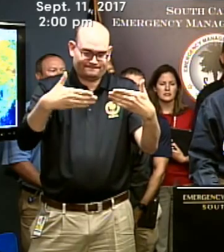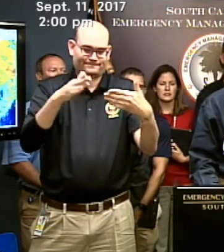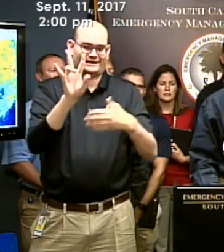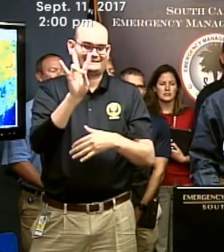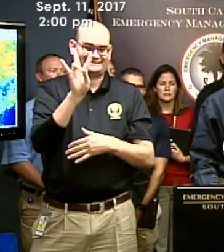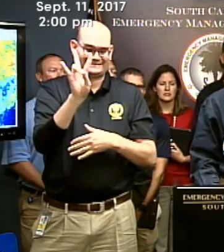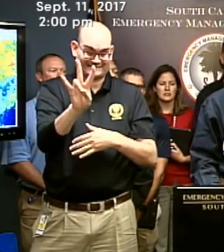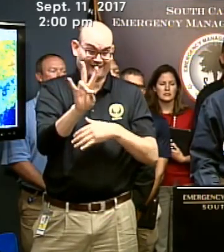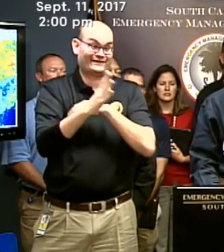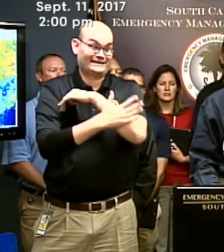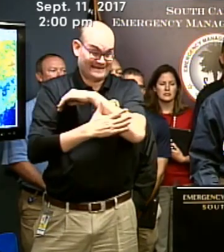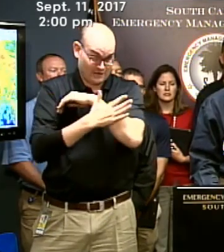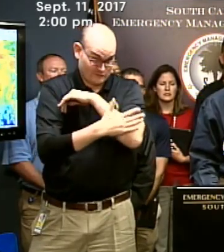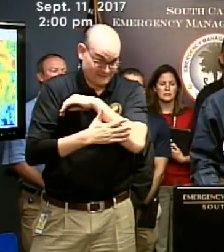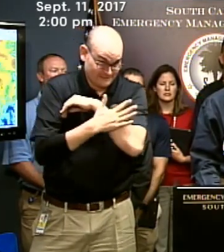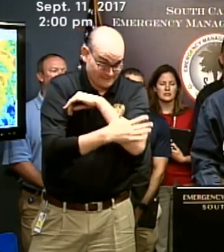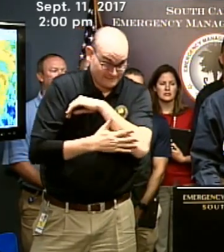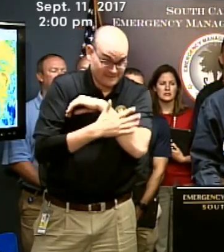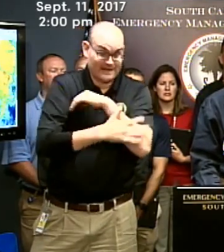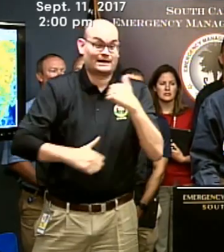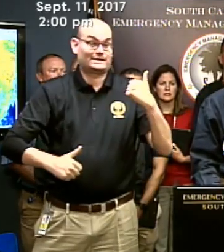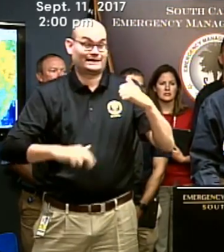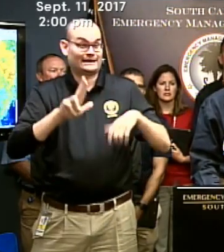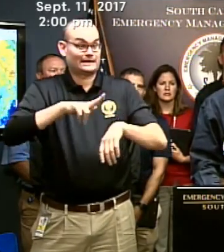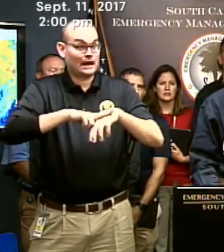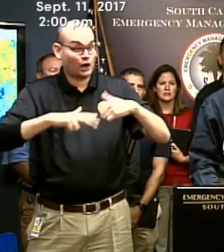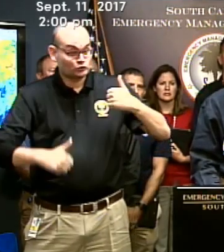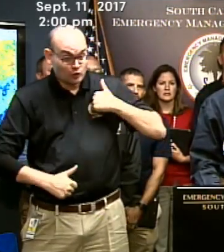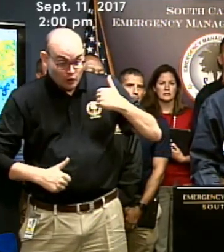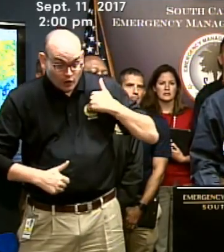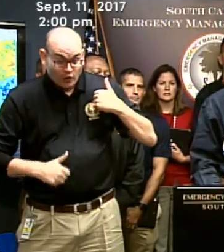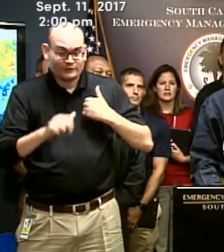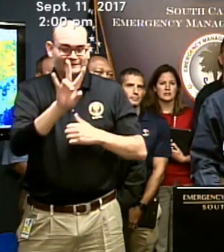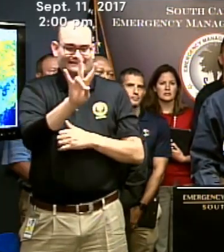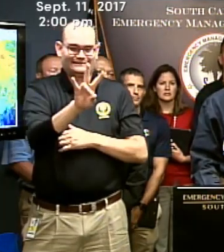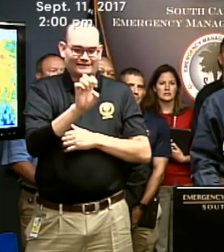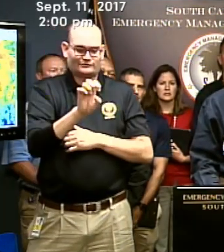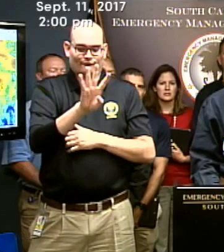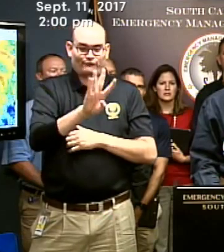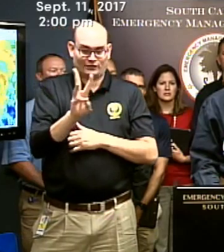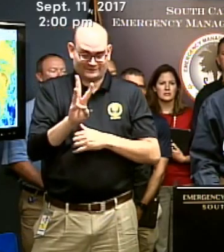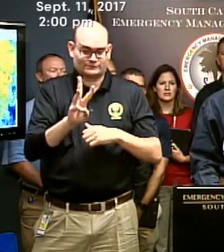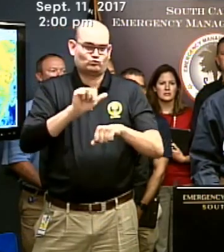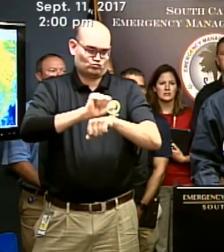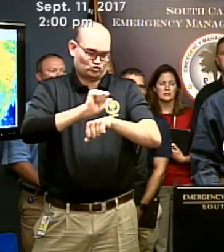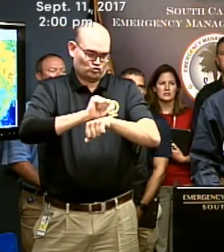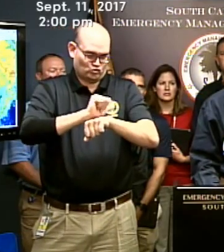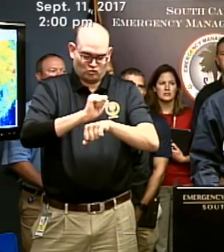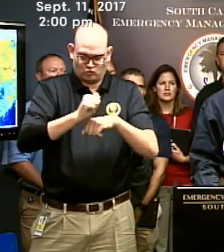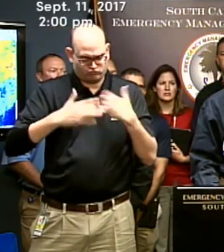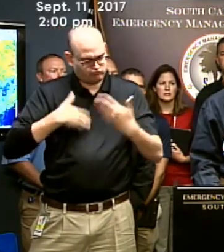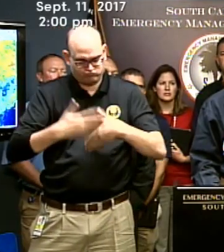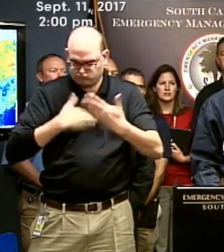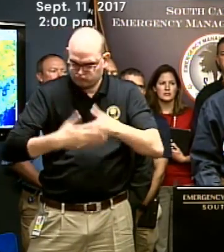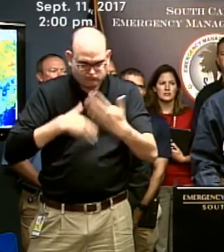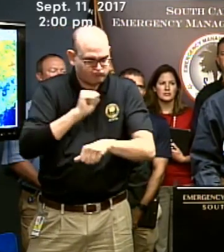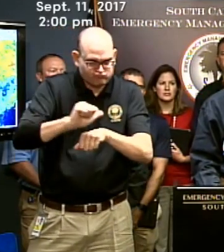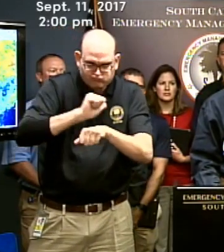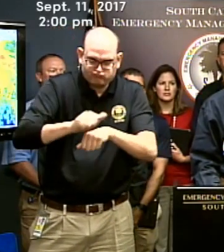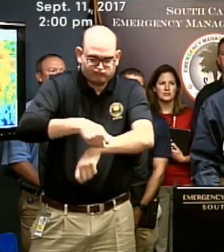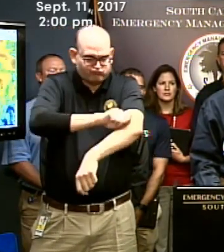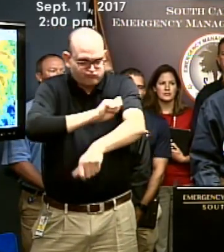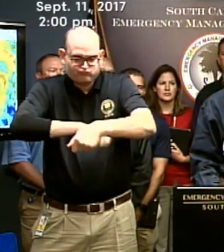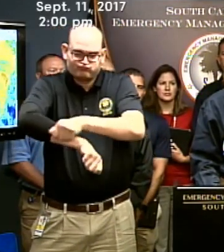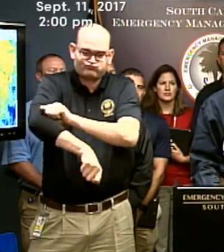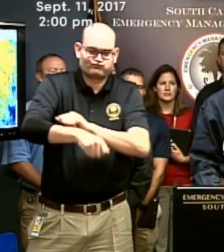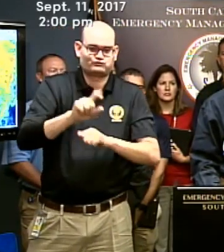has 746 guardsmen on duty right now. There are 100 extra troopers out there right